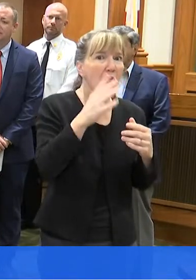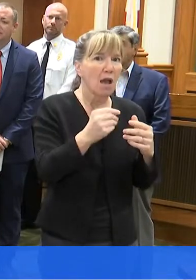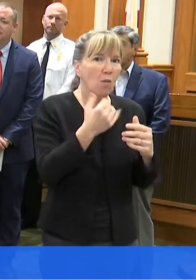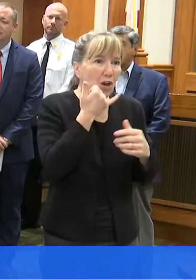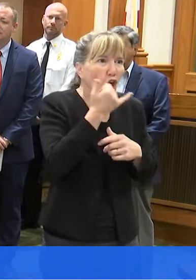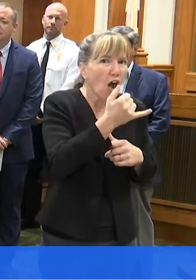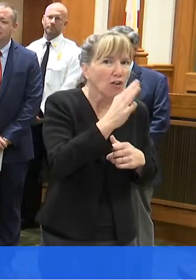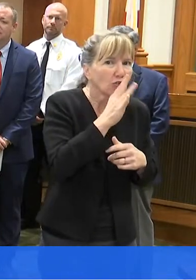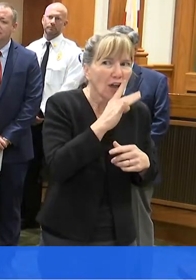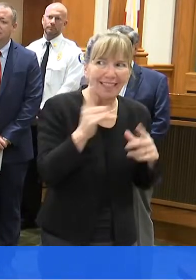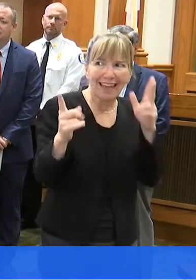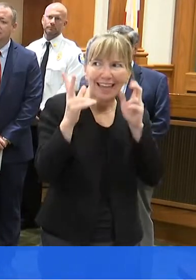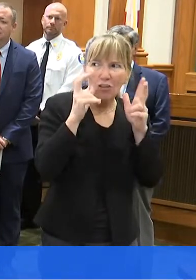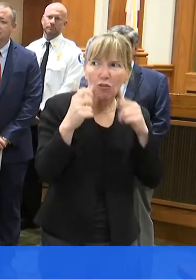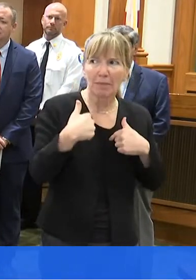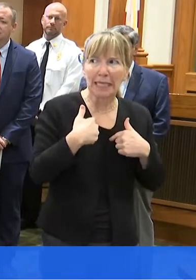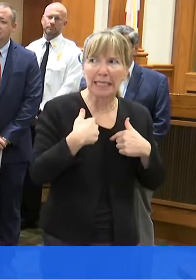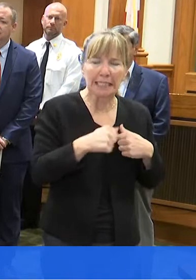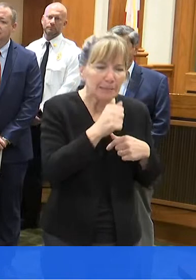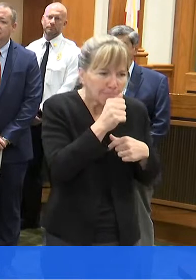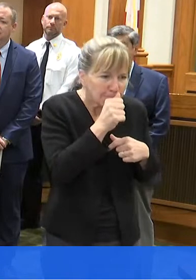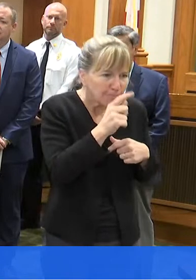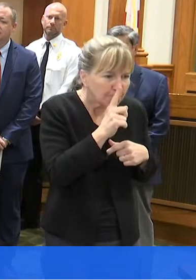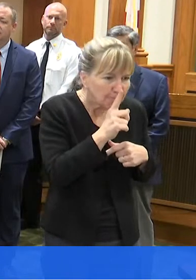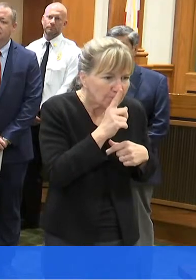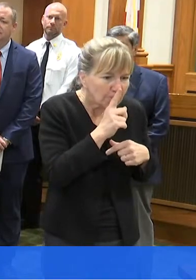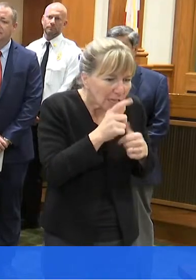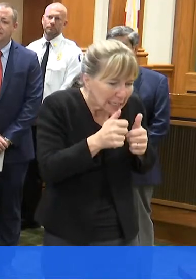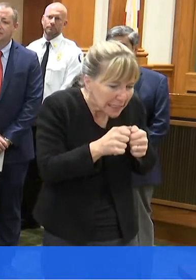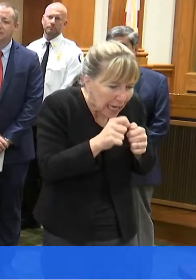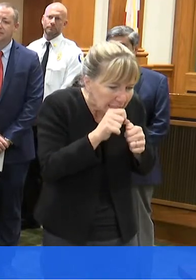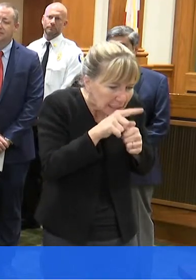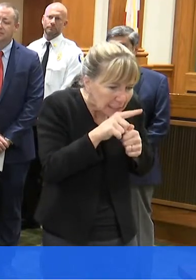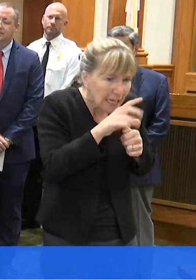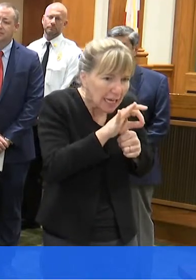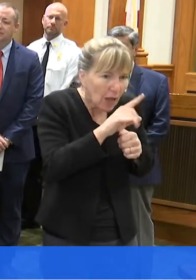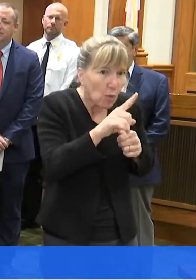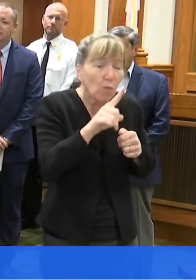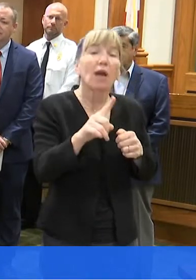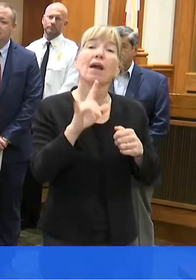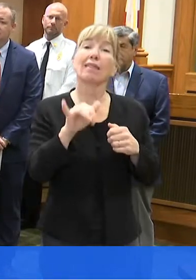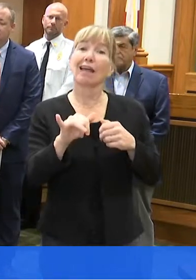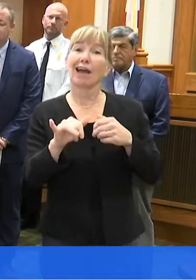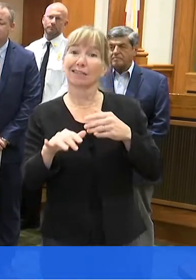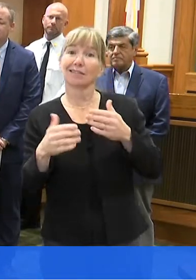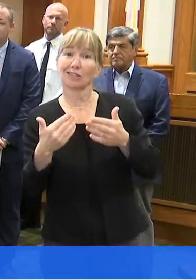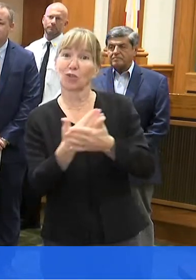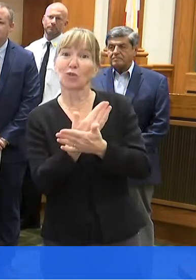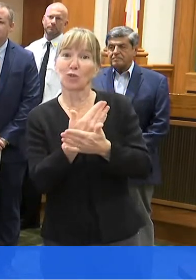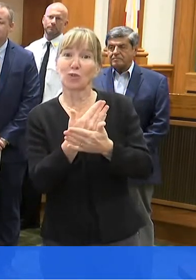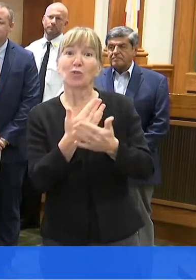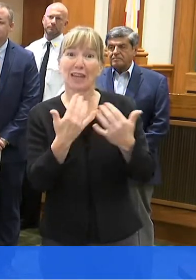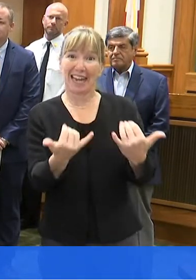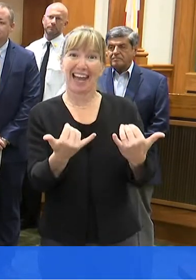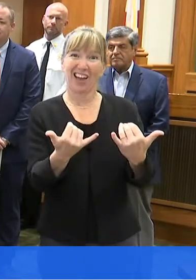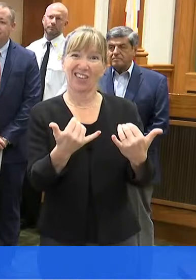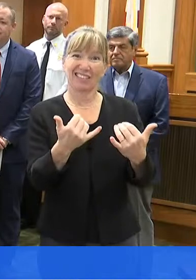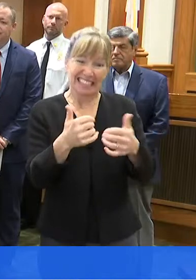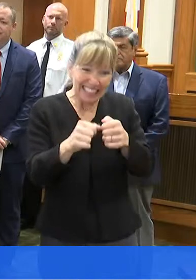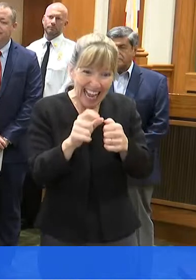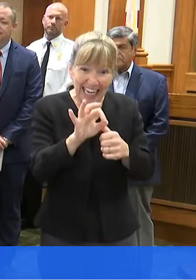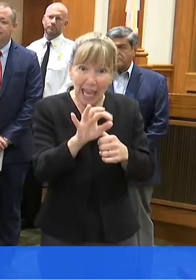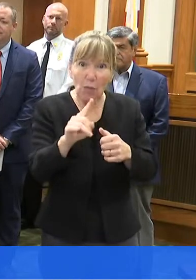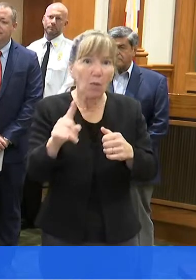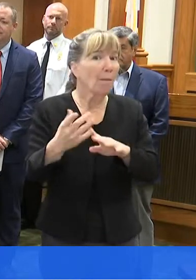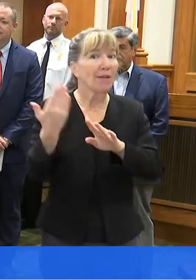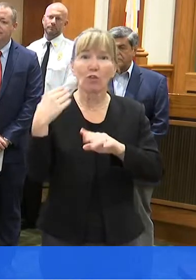if they can, but this is yet another way to make certain, another added level of service that our residents